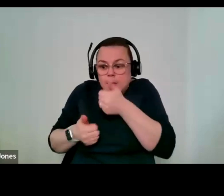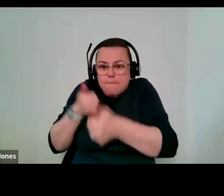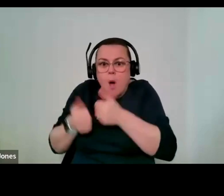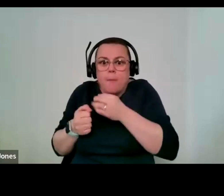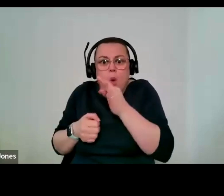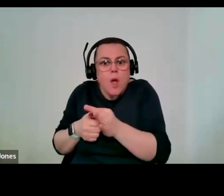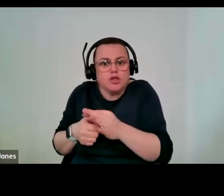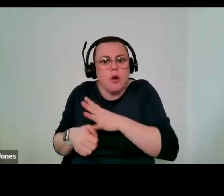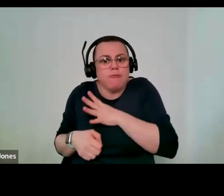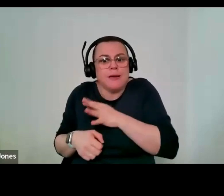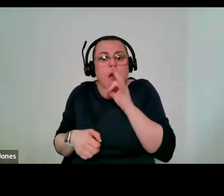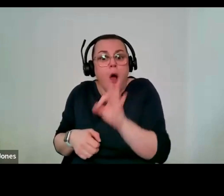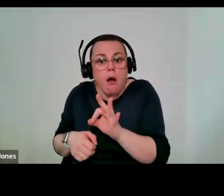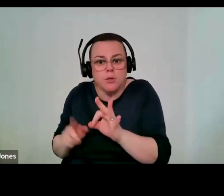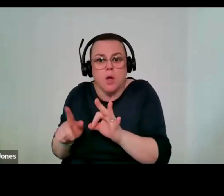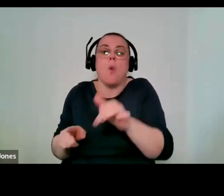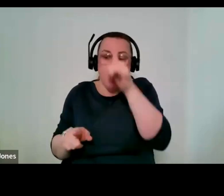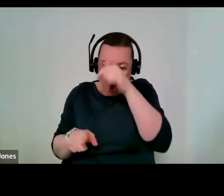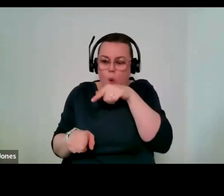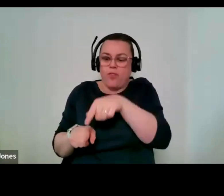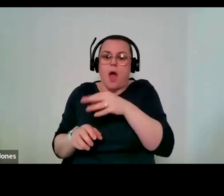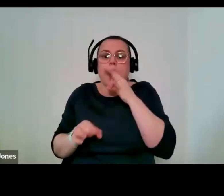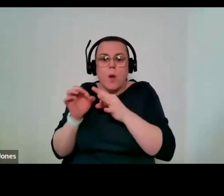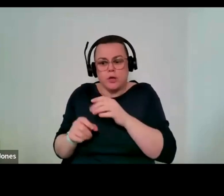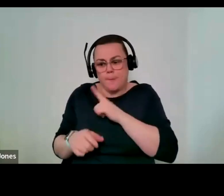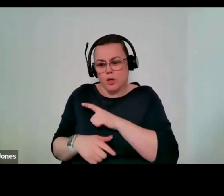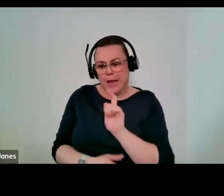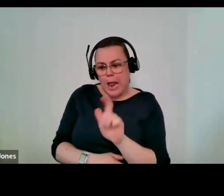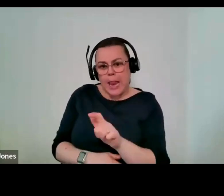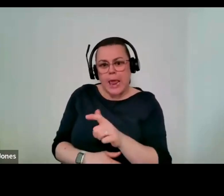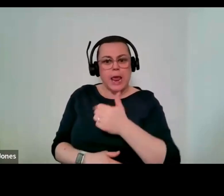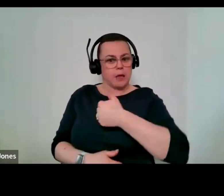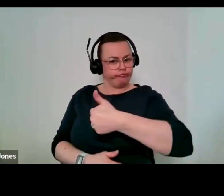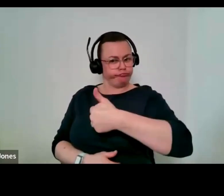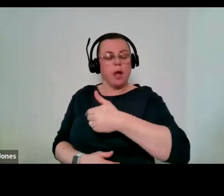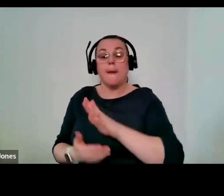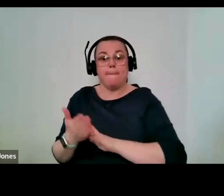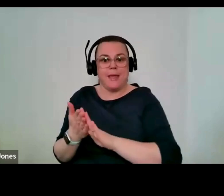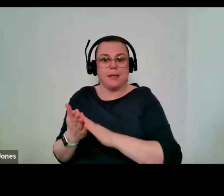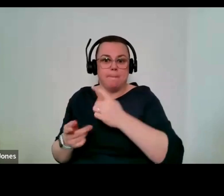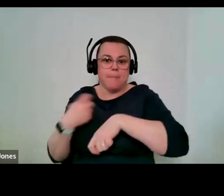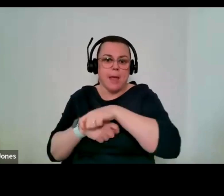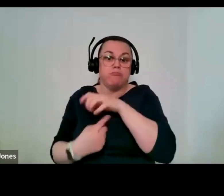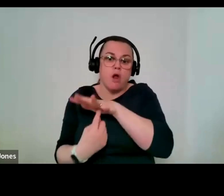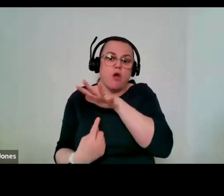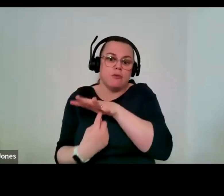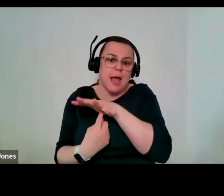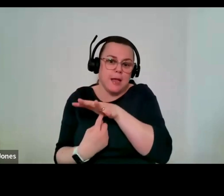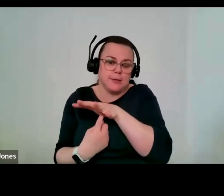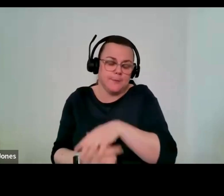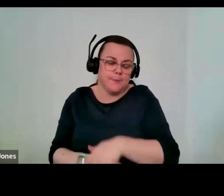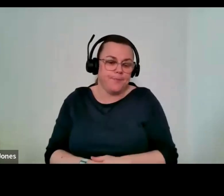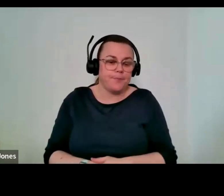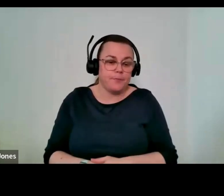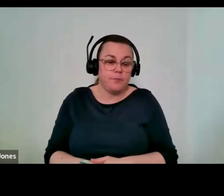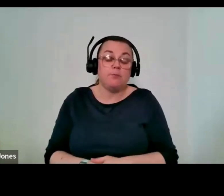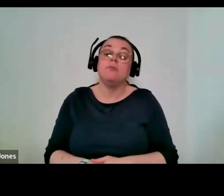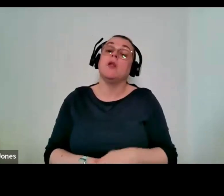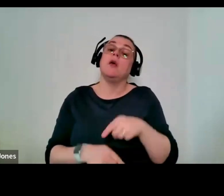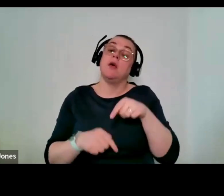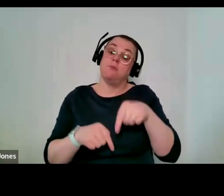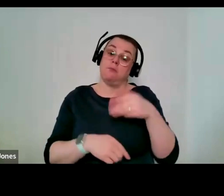been asked, we know to prioritise that to Sarah. And finally, as I mentioned, this webinar is being